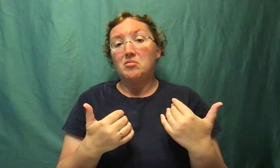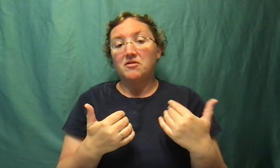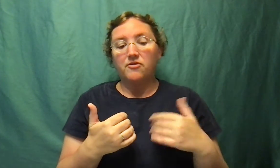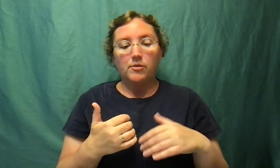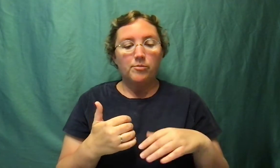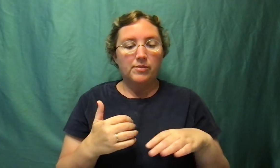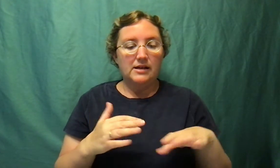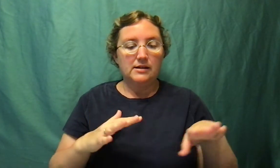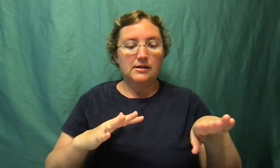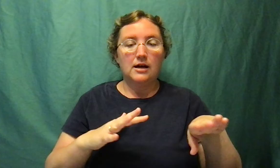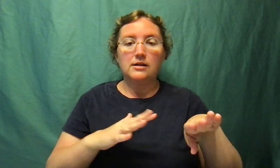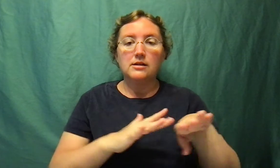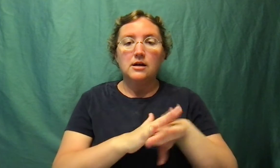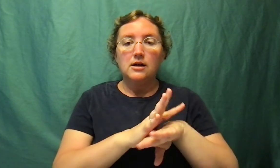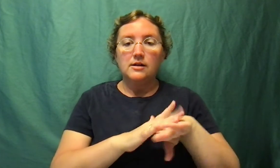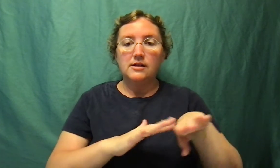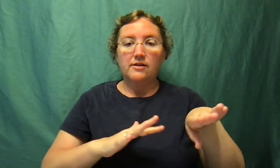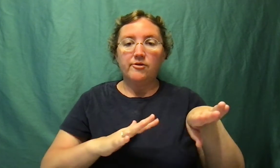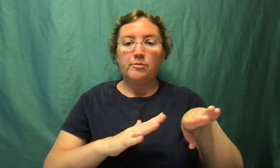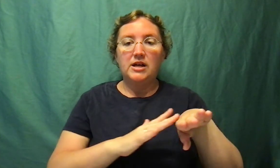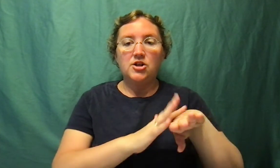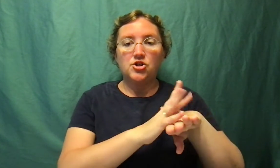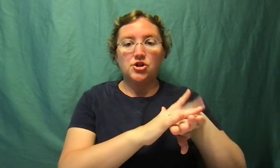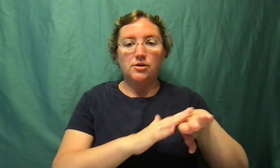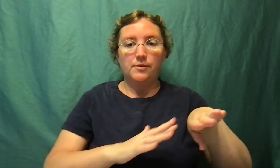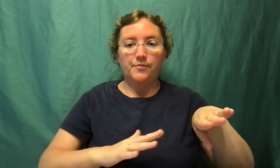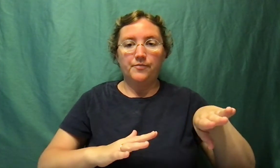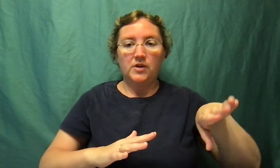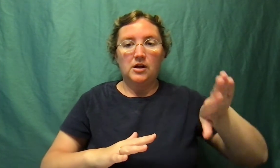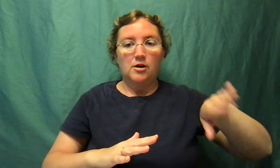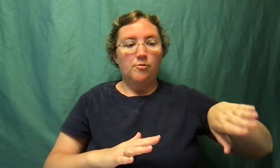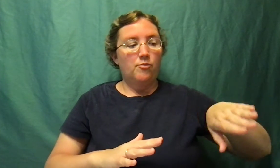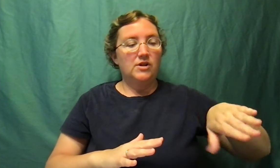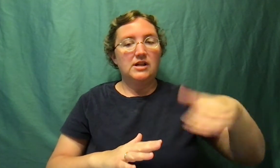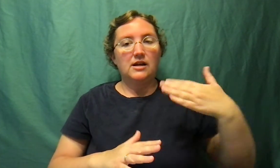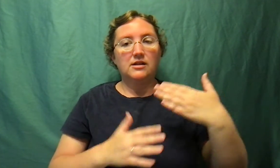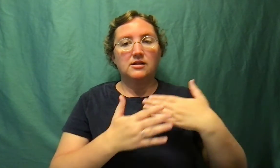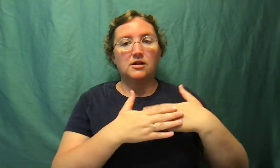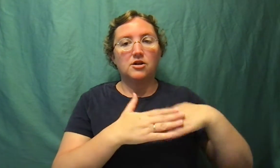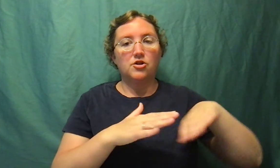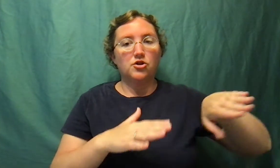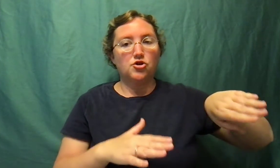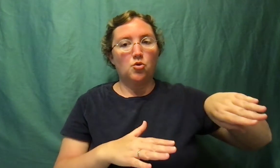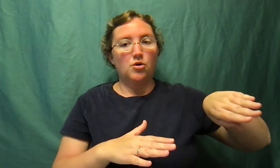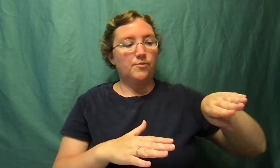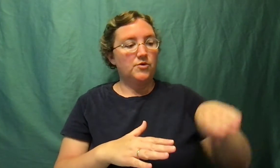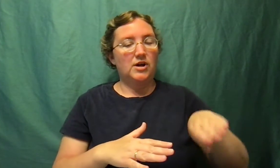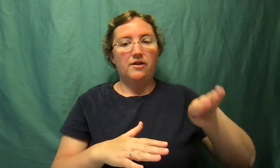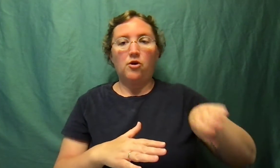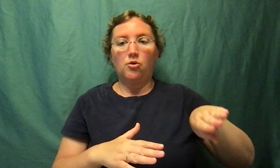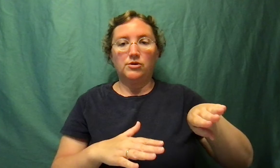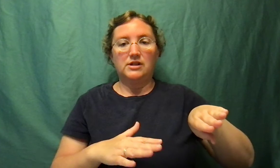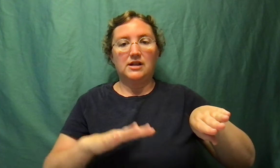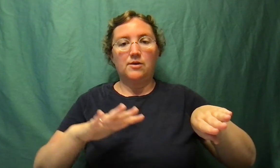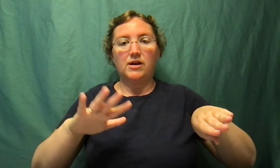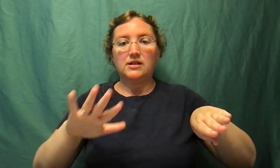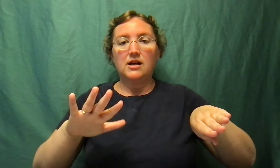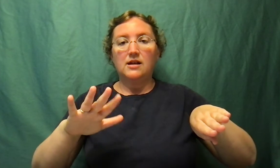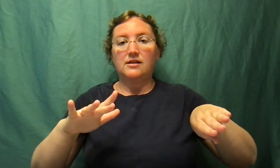of basic signs. The sign for beach. This hand is the shore, so it kind of holds it sideways. This hand